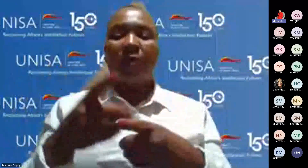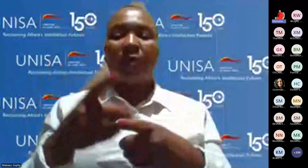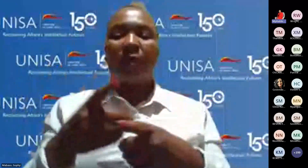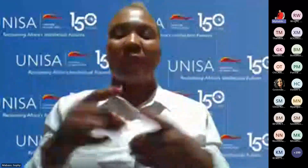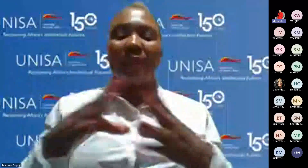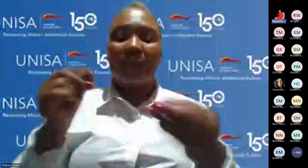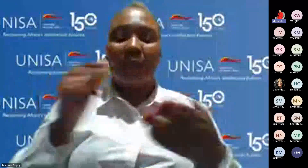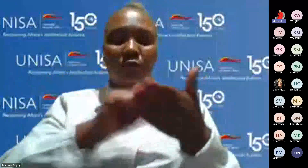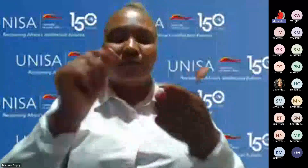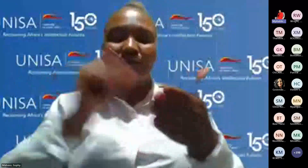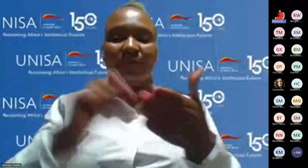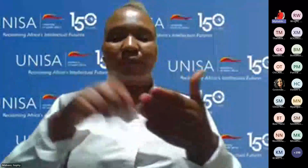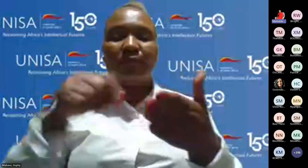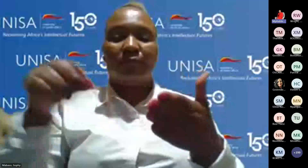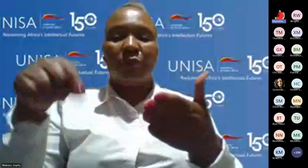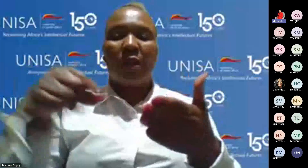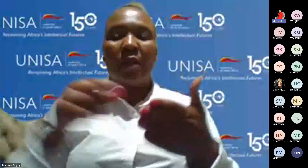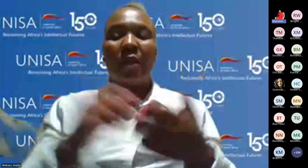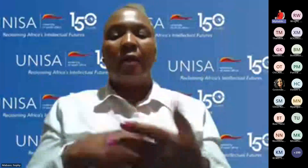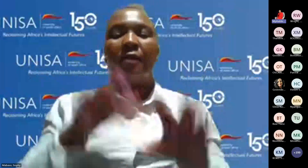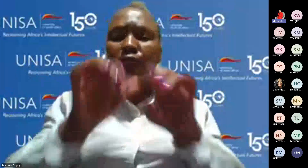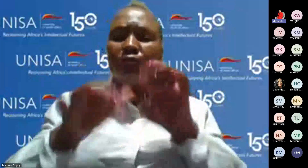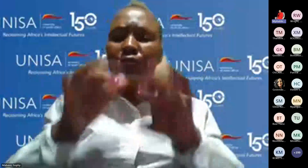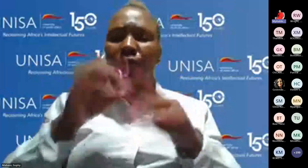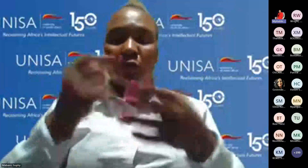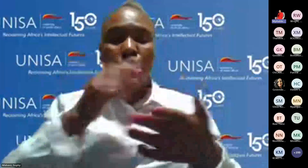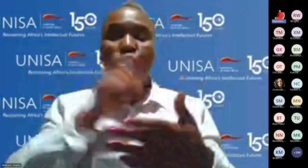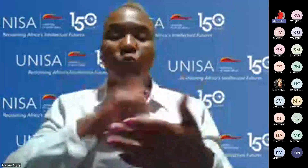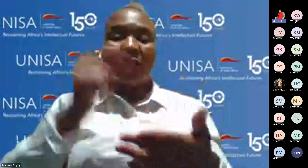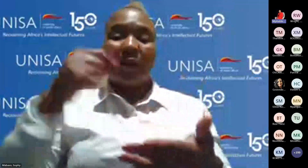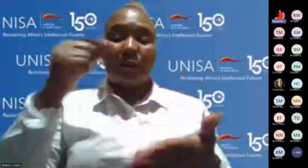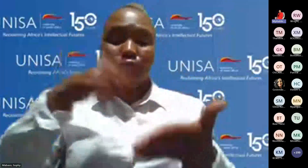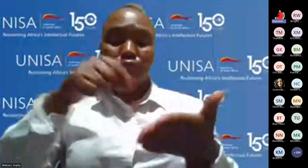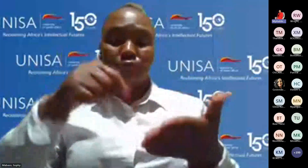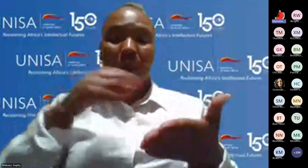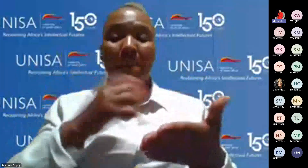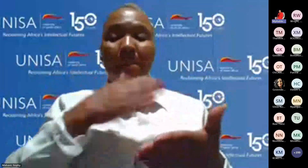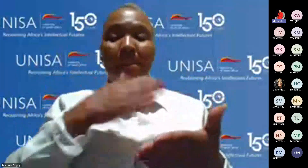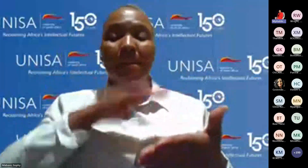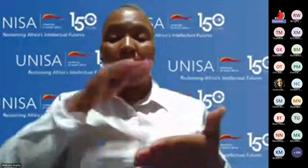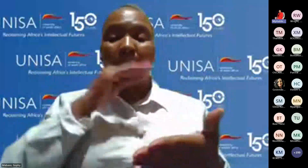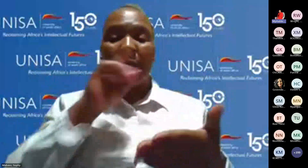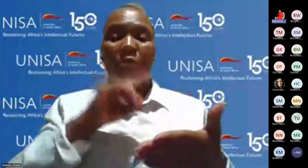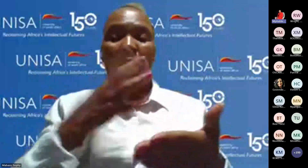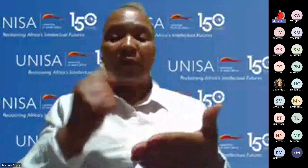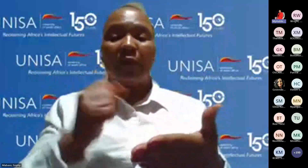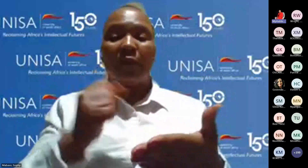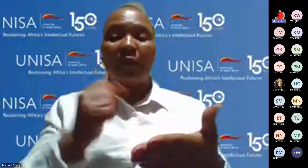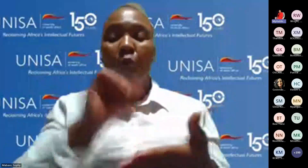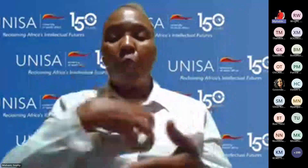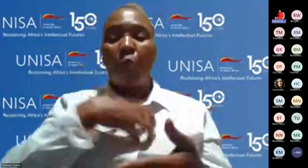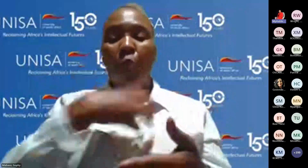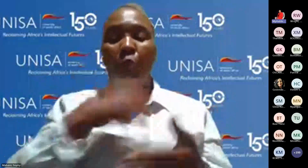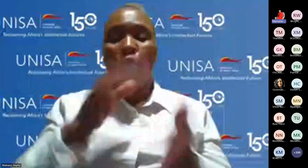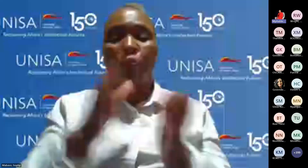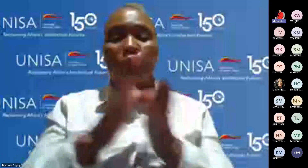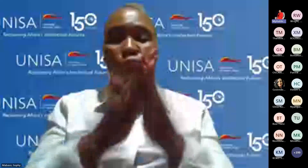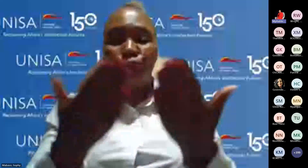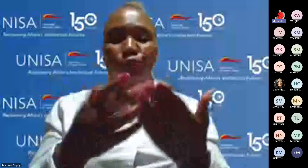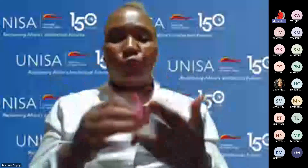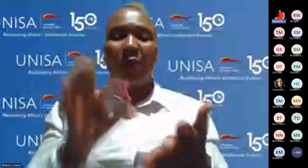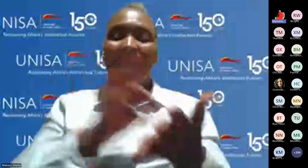start writing. If you are writing by hand, you need to have your own maybe notebook where you'll be getting